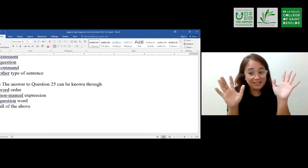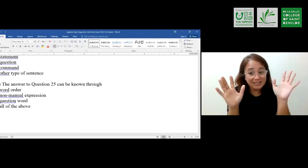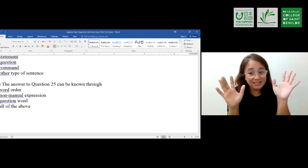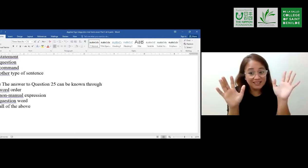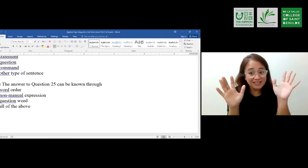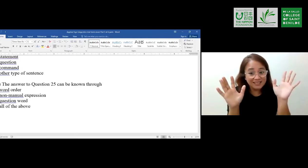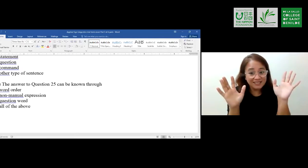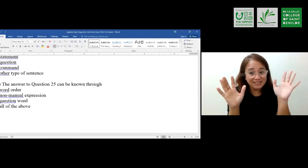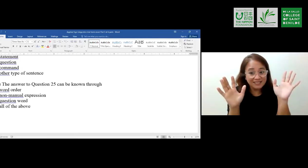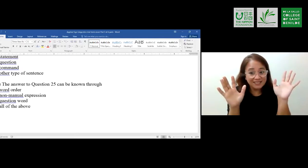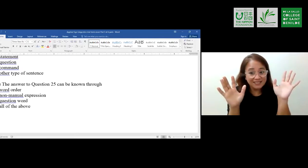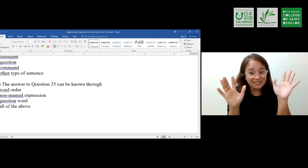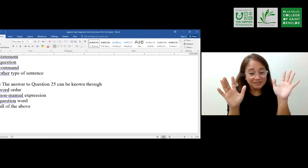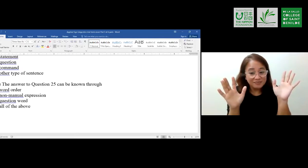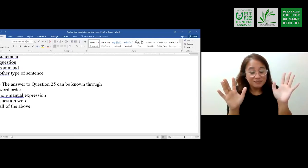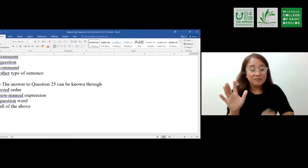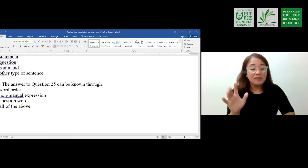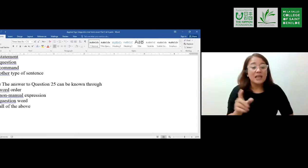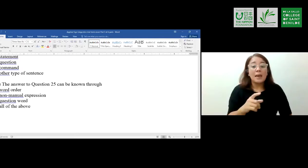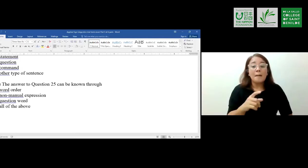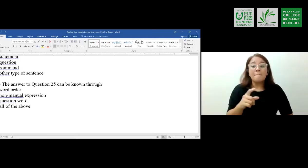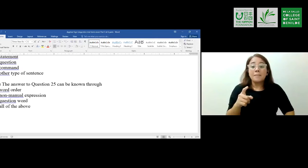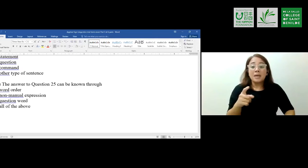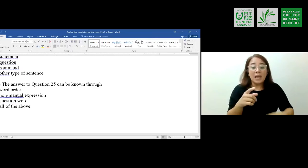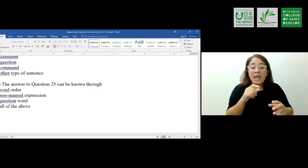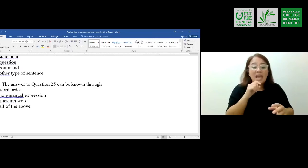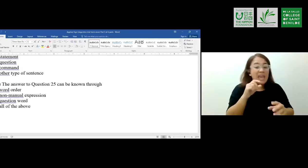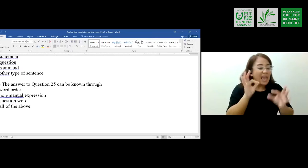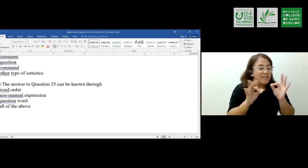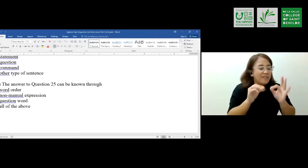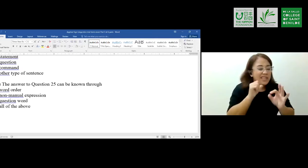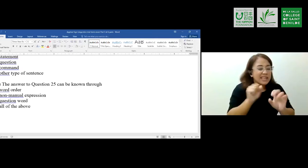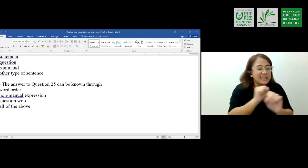Okay, so if you can't see it clearly, then we need to change the drawing.